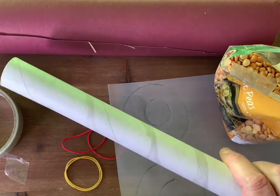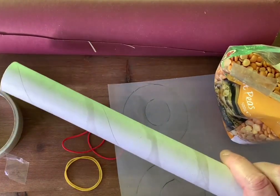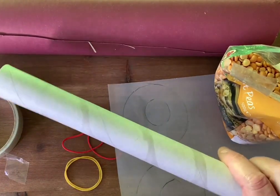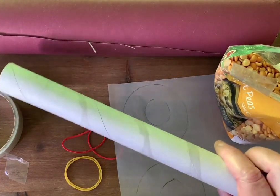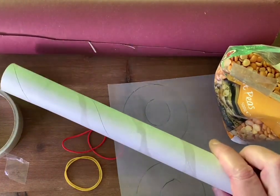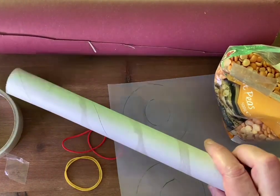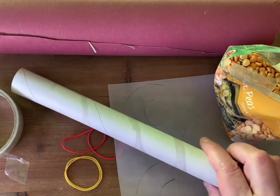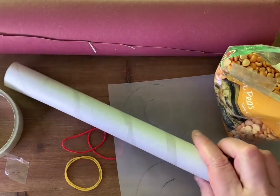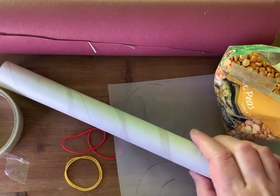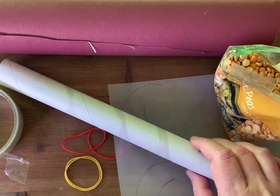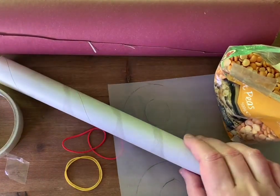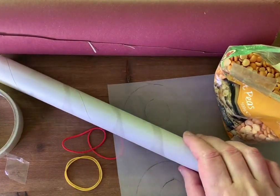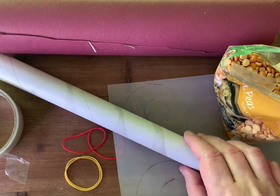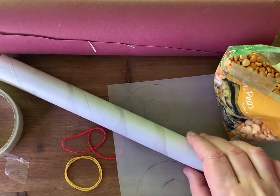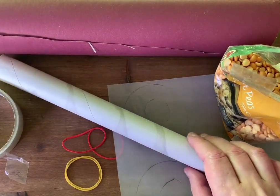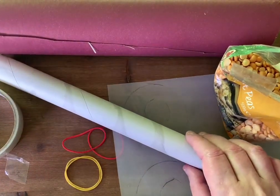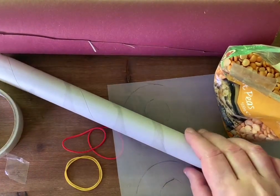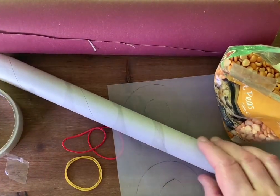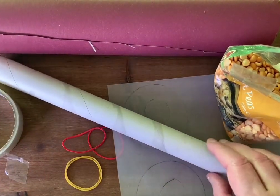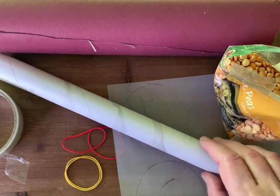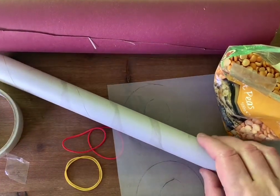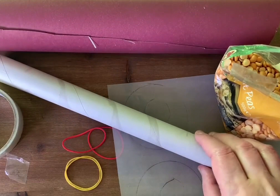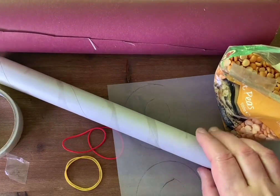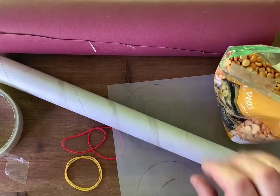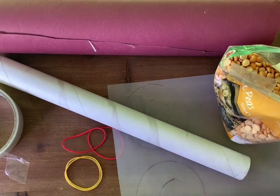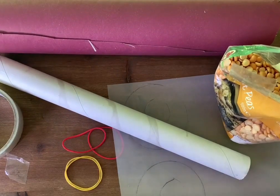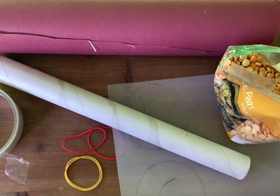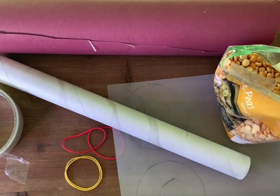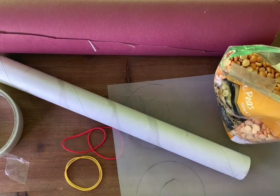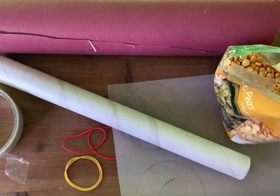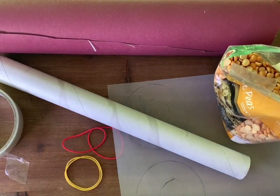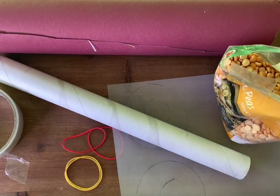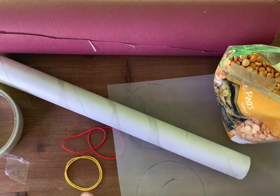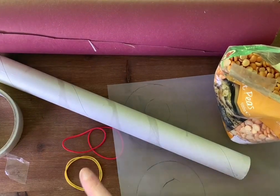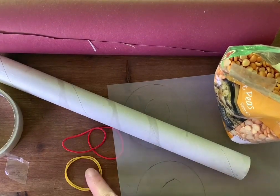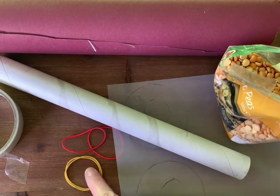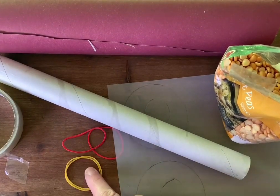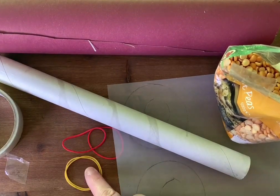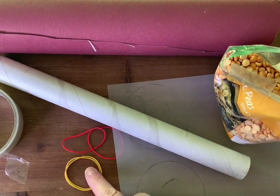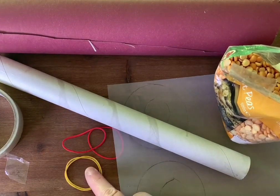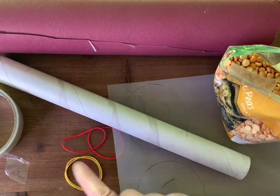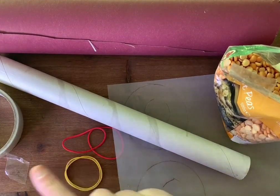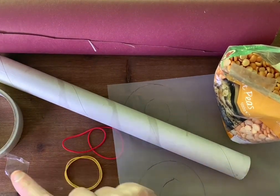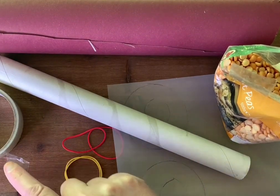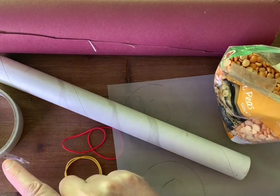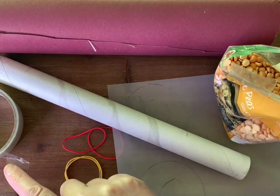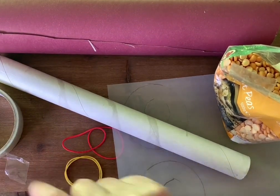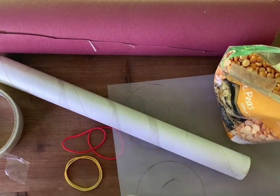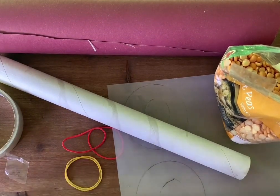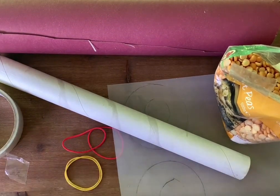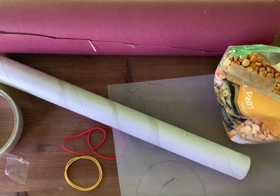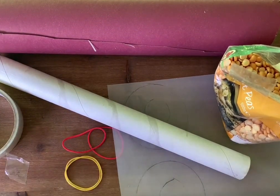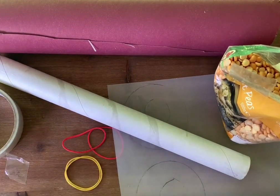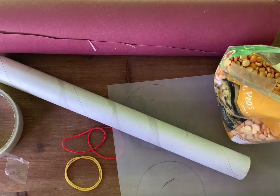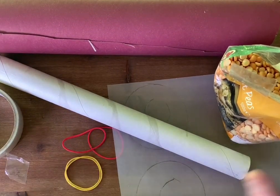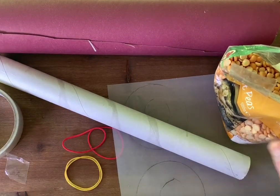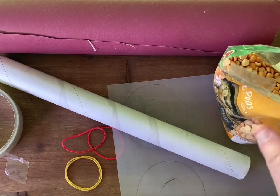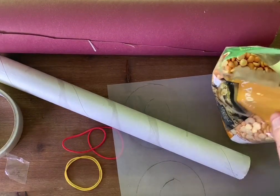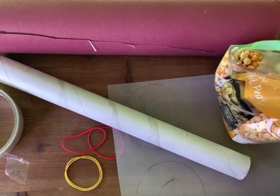or something, kitchen roll or even a toilet roll would do. Some elastic bands, sellotape, something